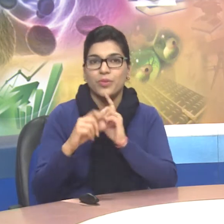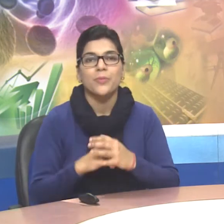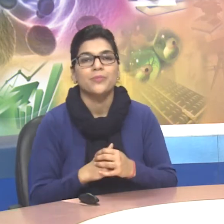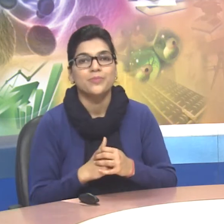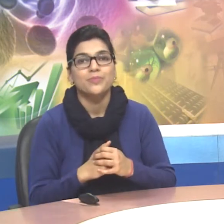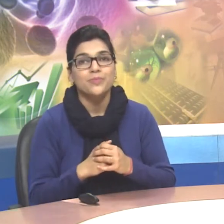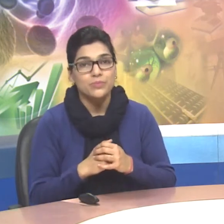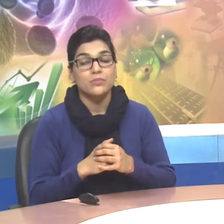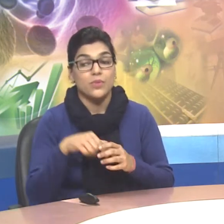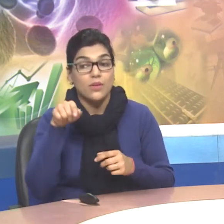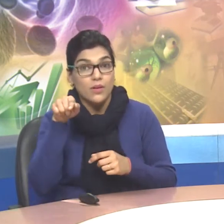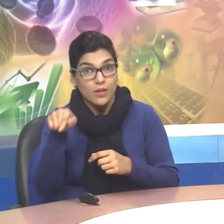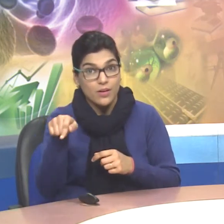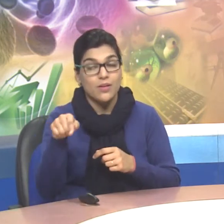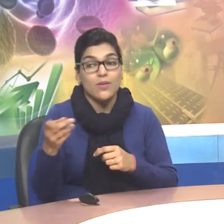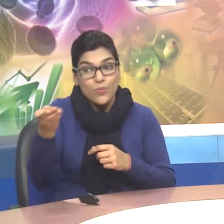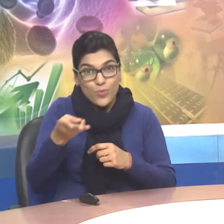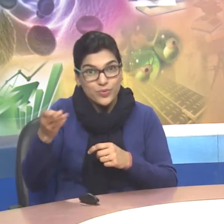in her ambassador voice,